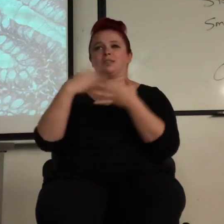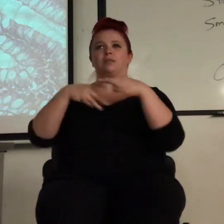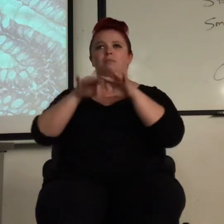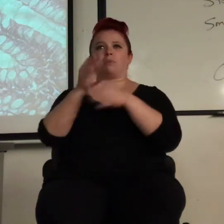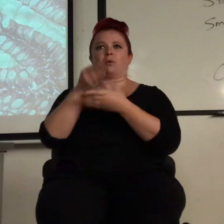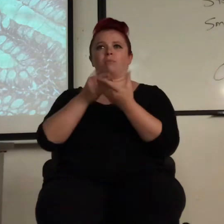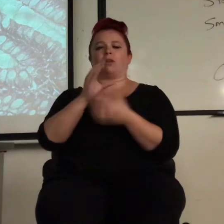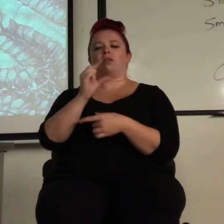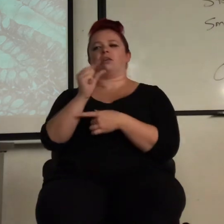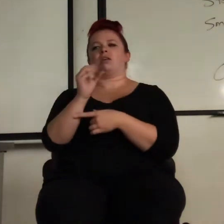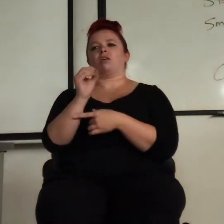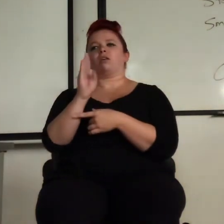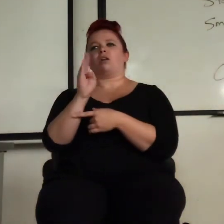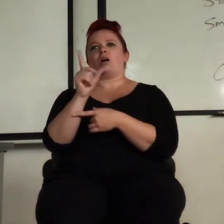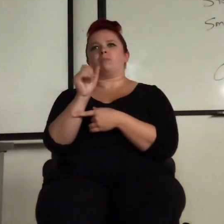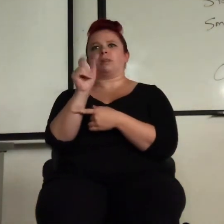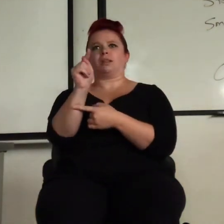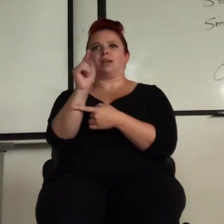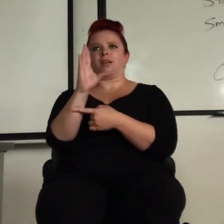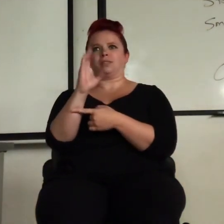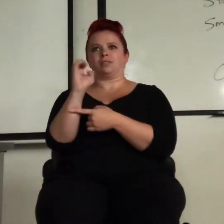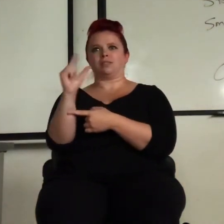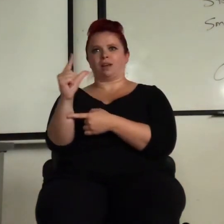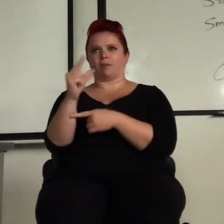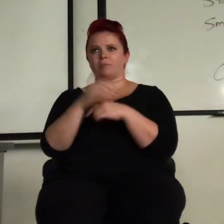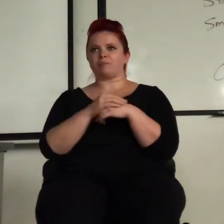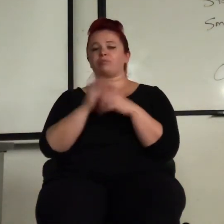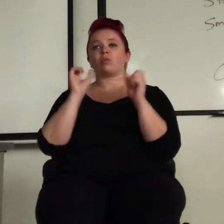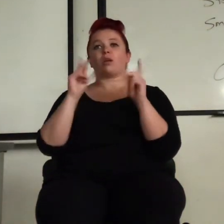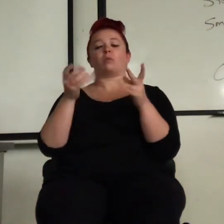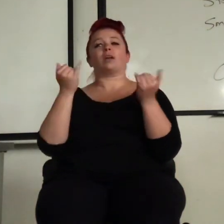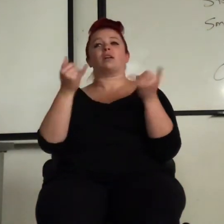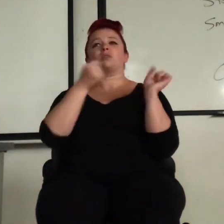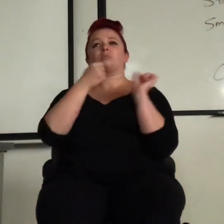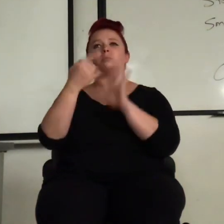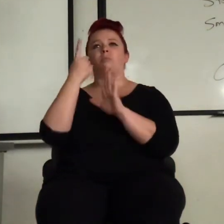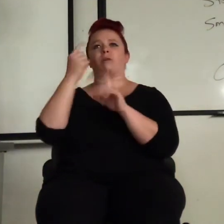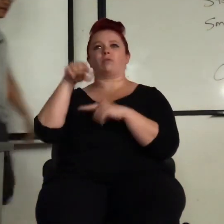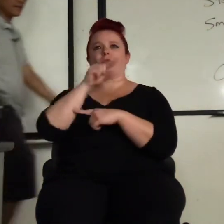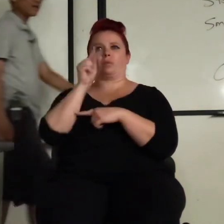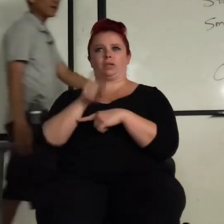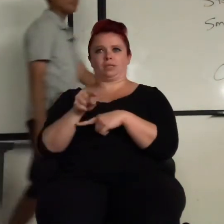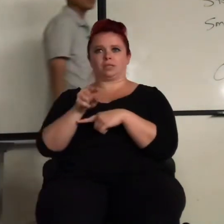And you just have to identify it, I guess. All right. That prepares you for the quiz.